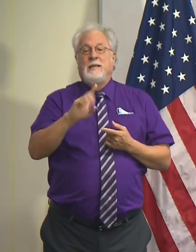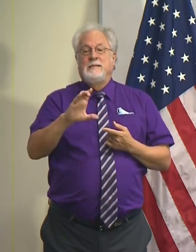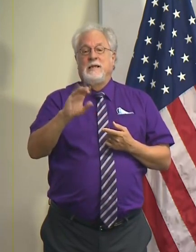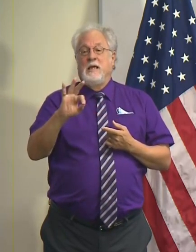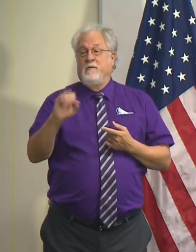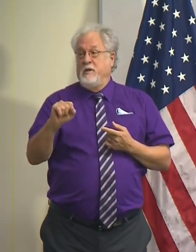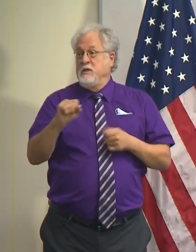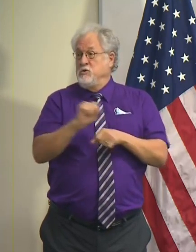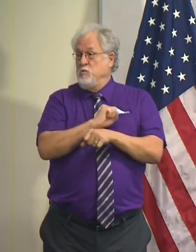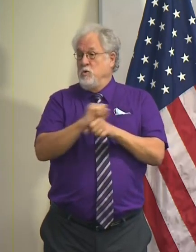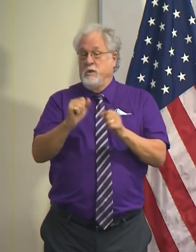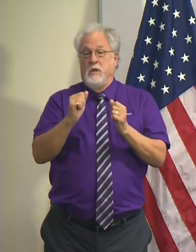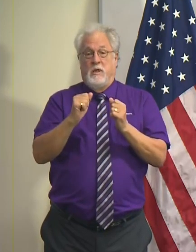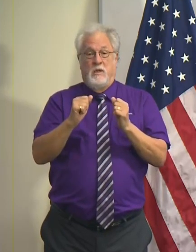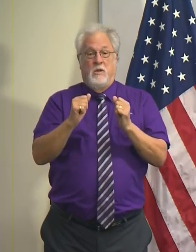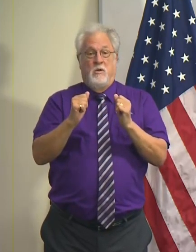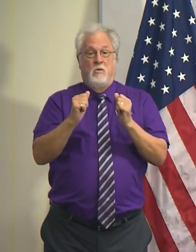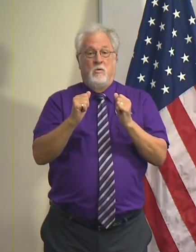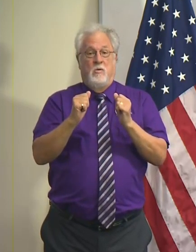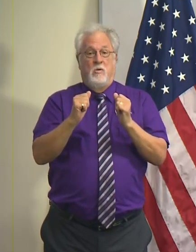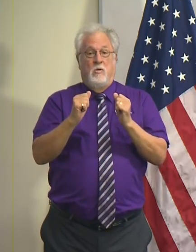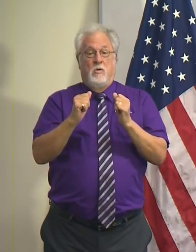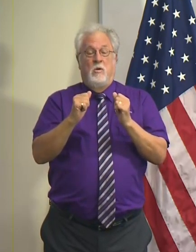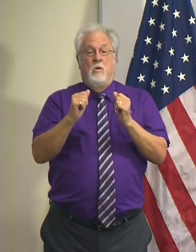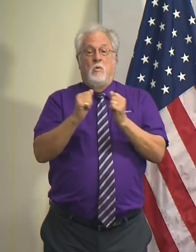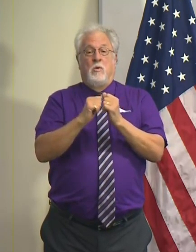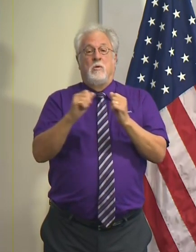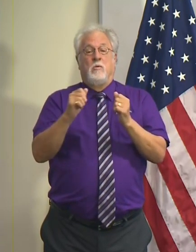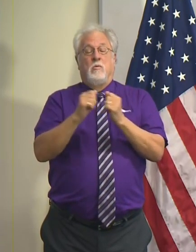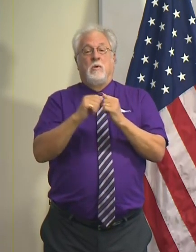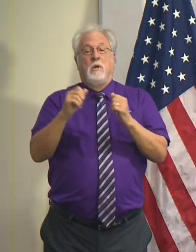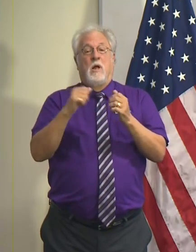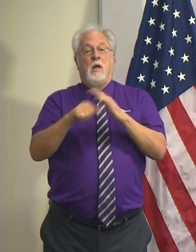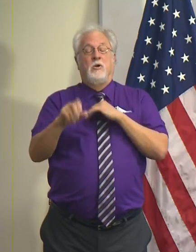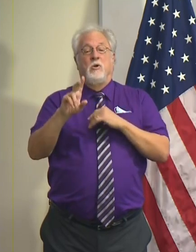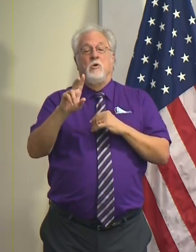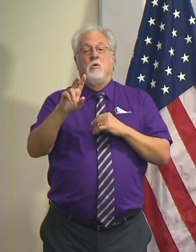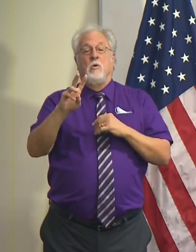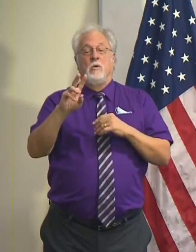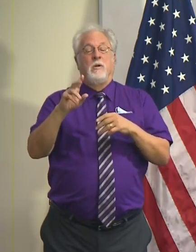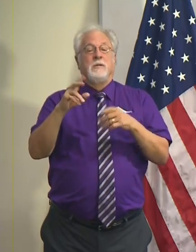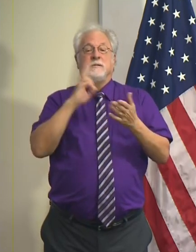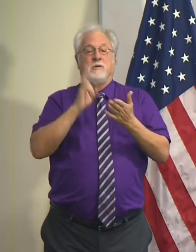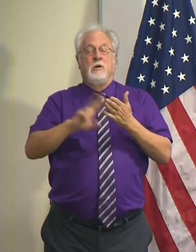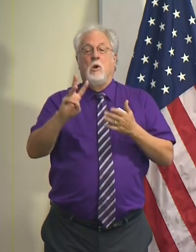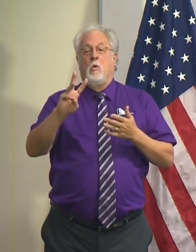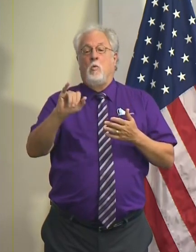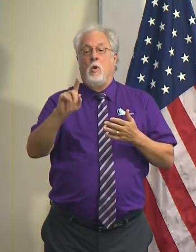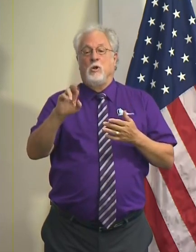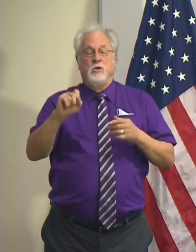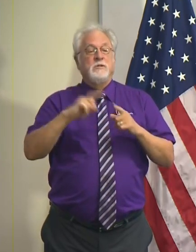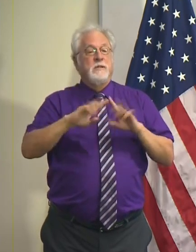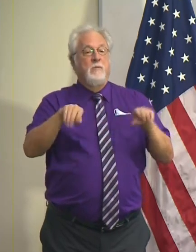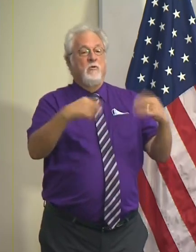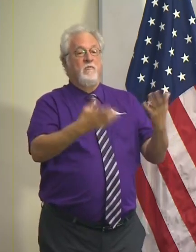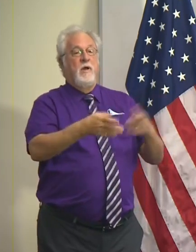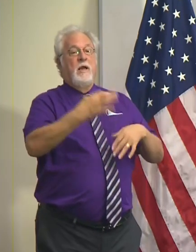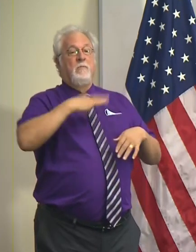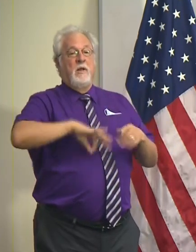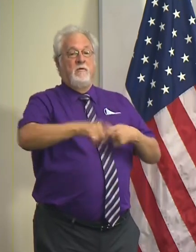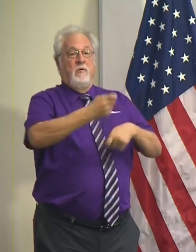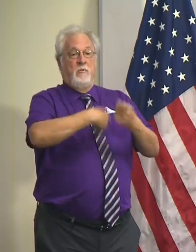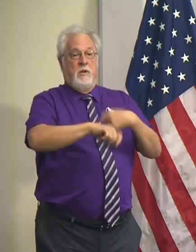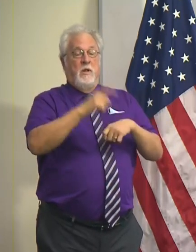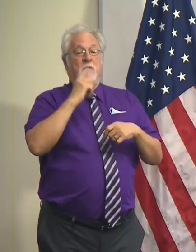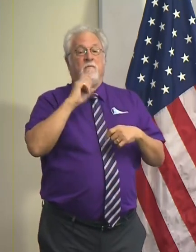DCFS, working under Marquita Walters, will be able to provide benefit replacements automatically to SNAP